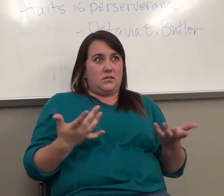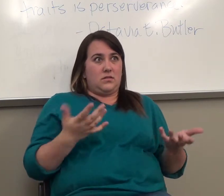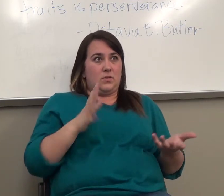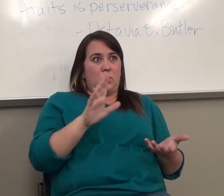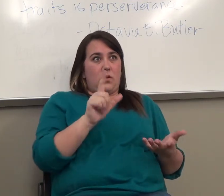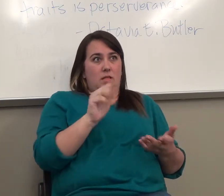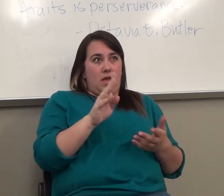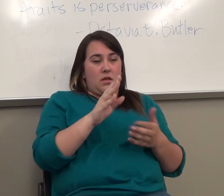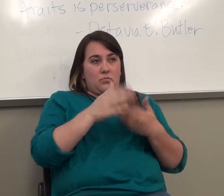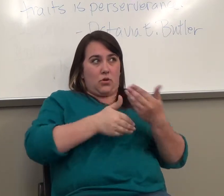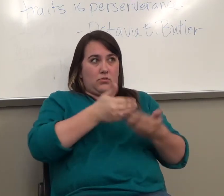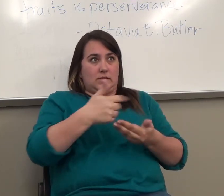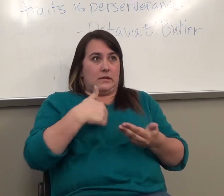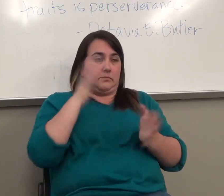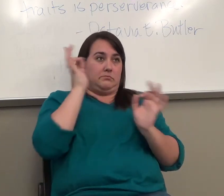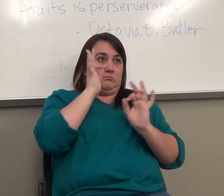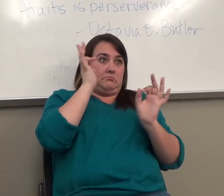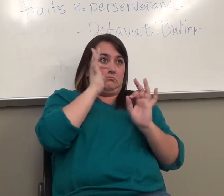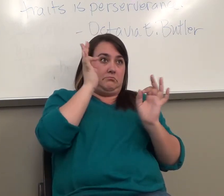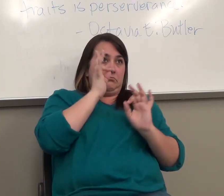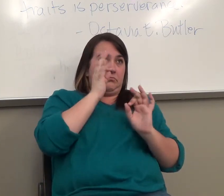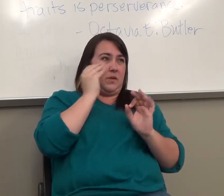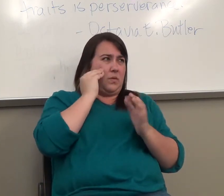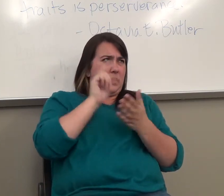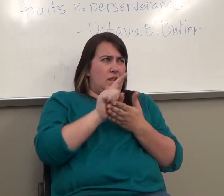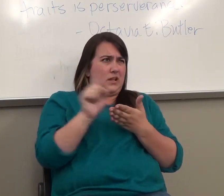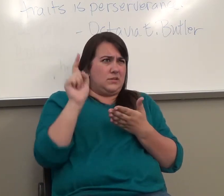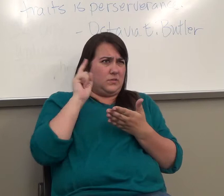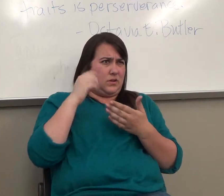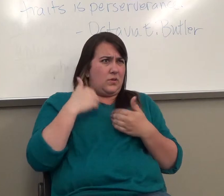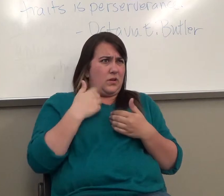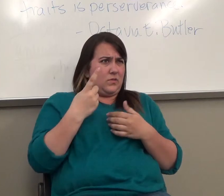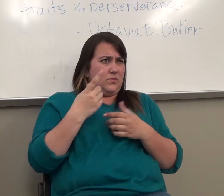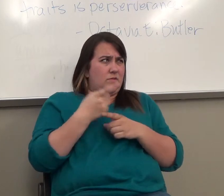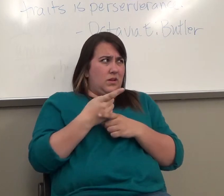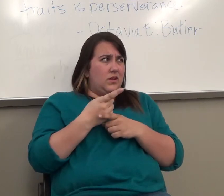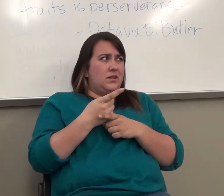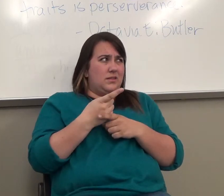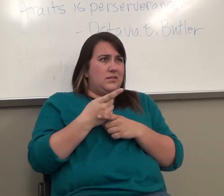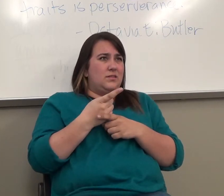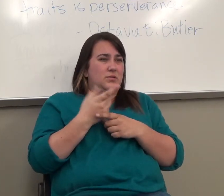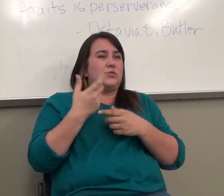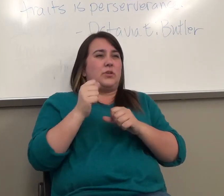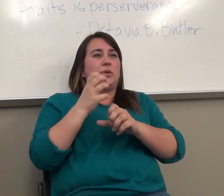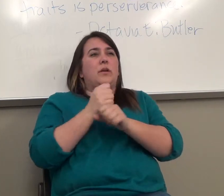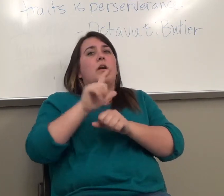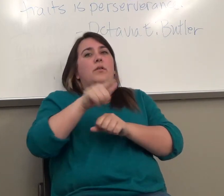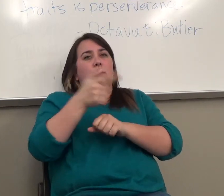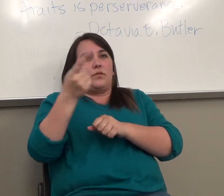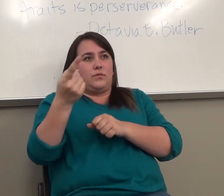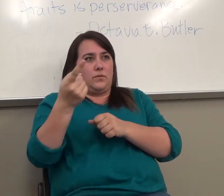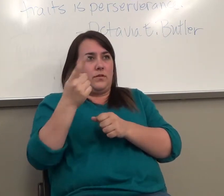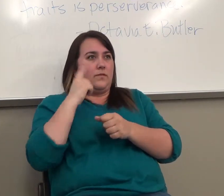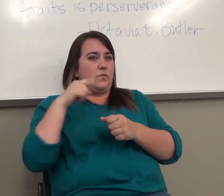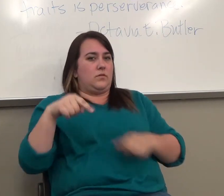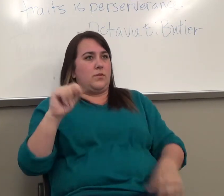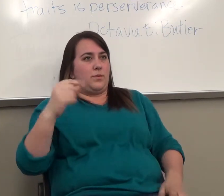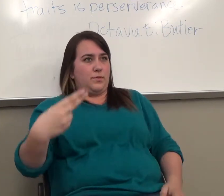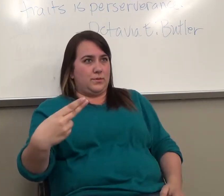I know last week we had one. Didn't we have one last week? Okay, I'll try to get one again for Thursday. But so